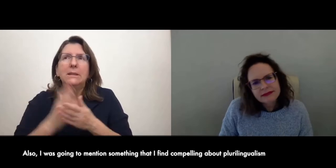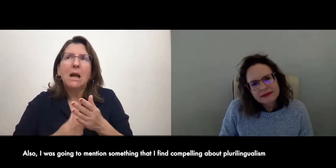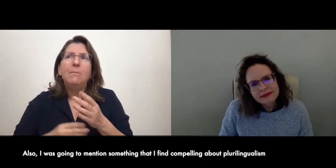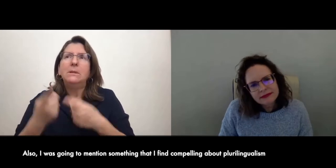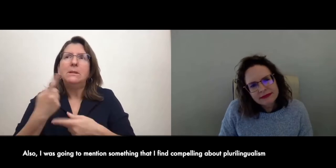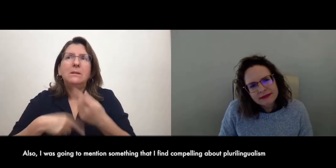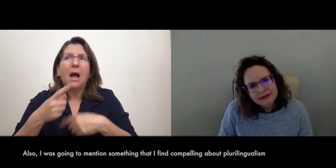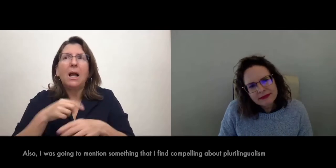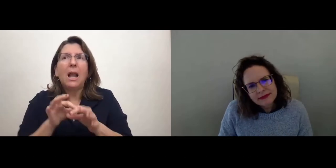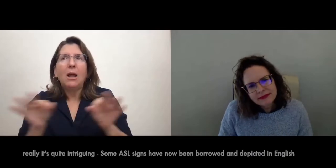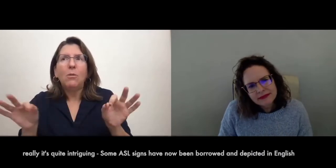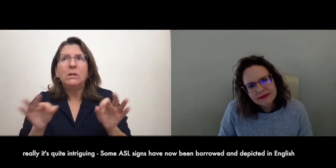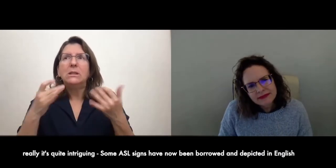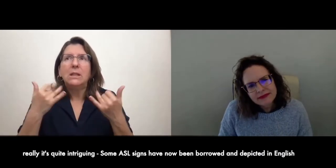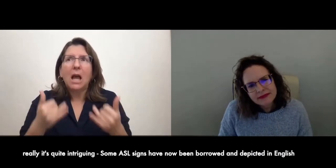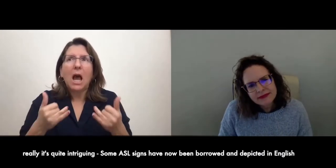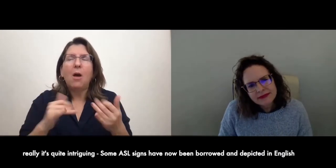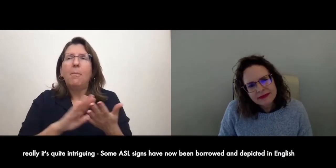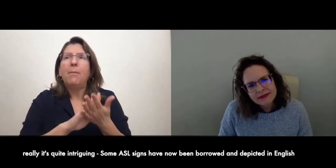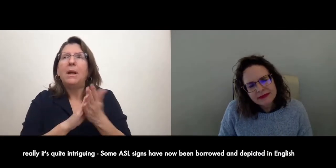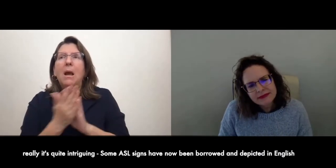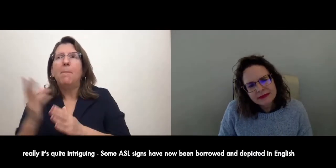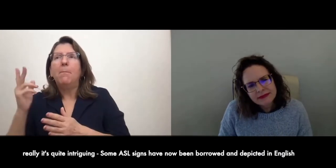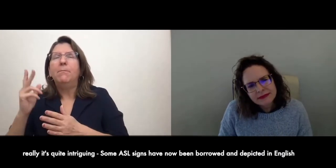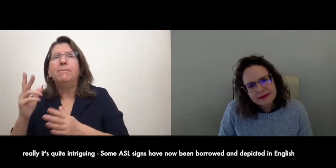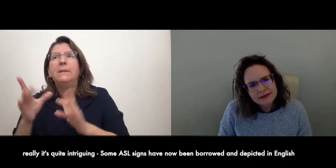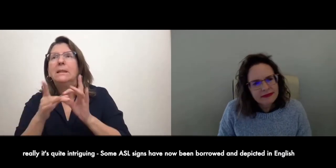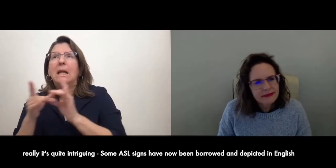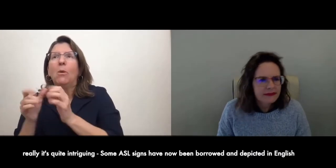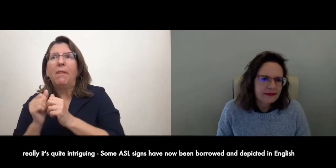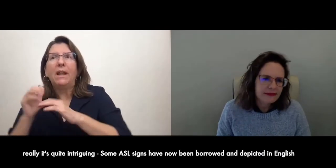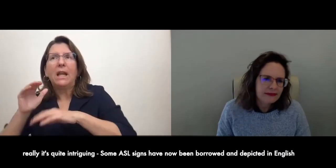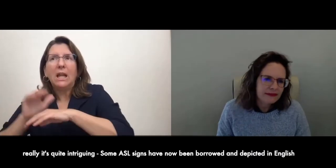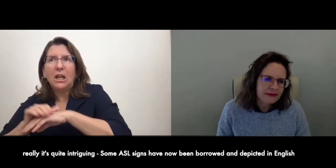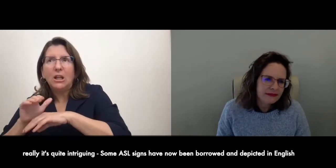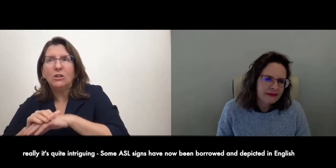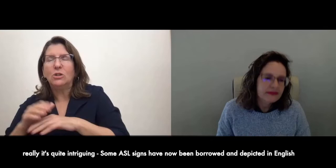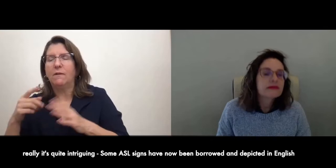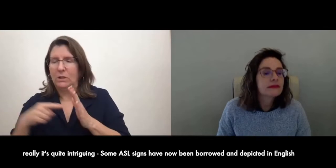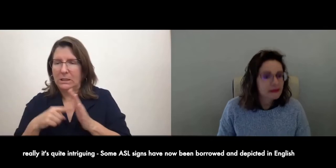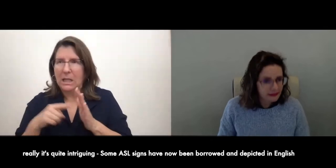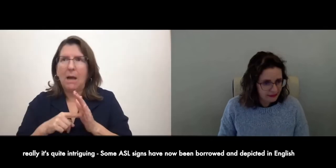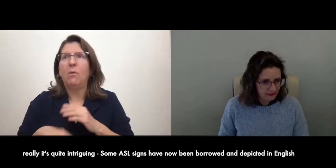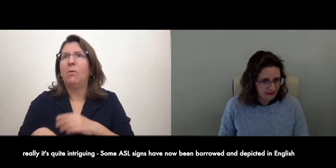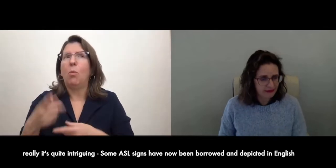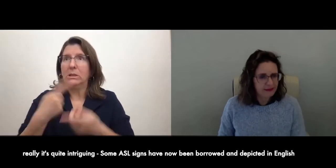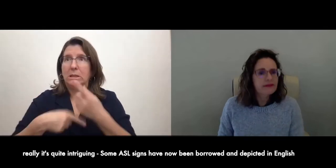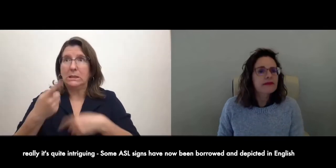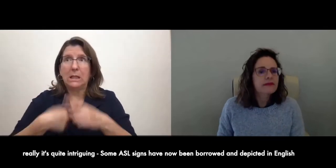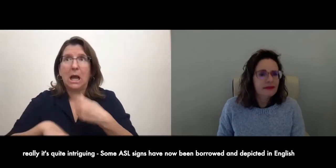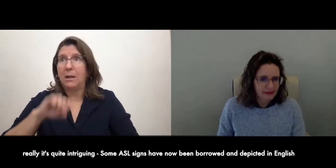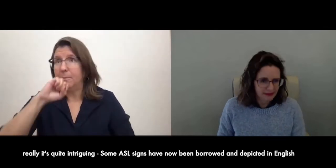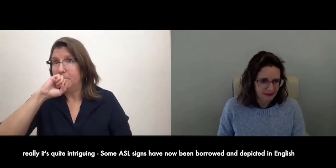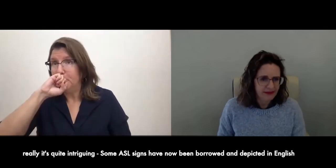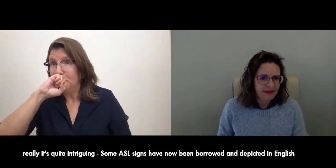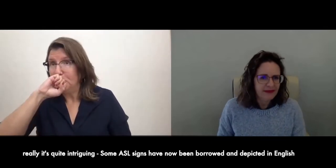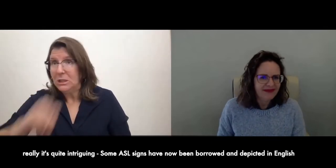Some ASL signs have now been borrowed and depicted in English, like the